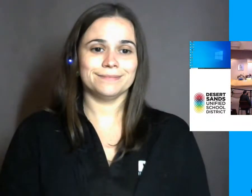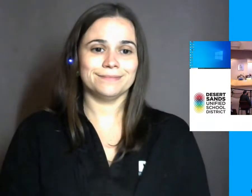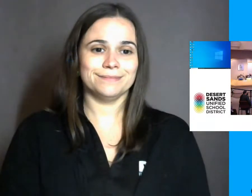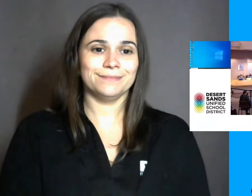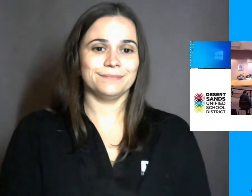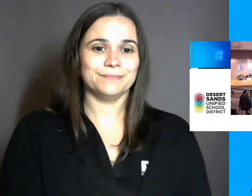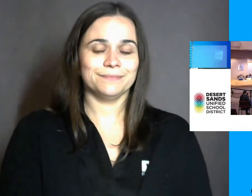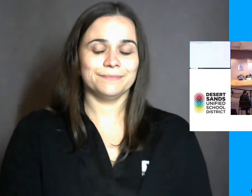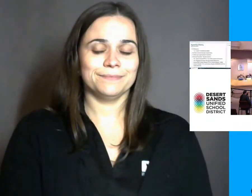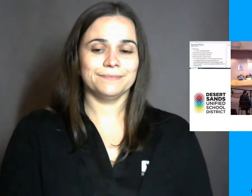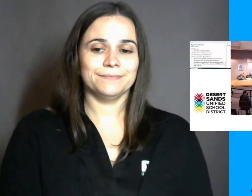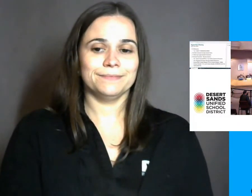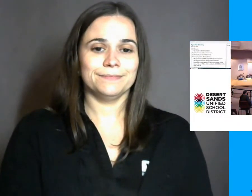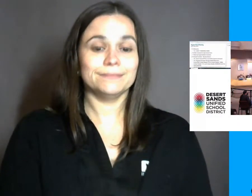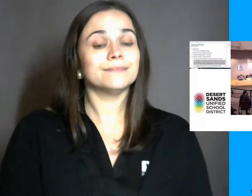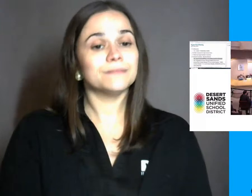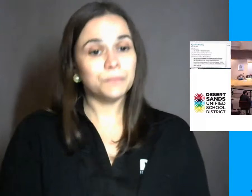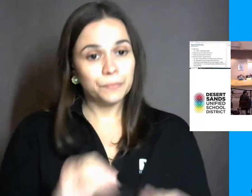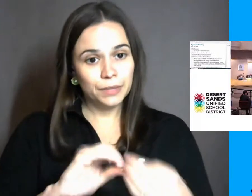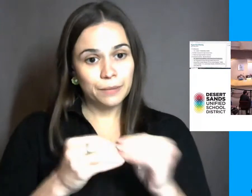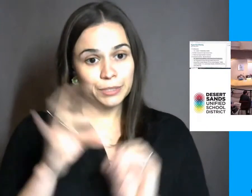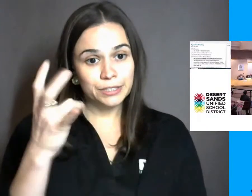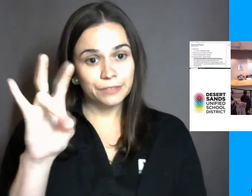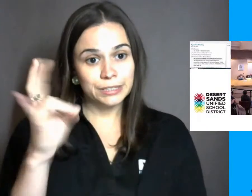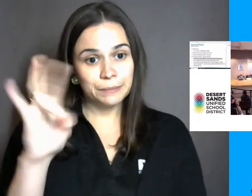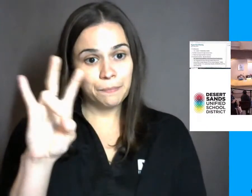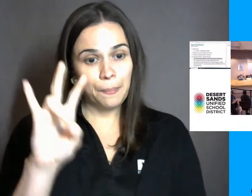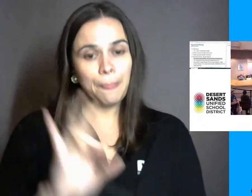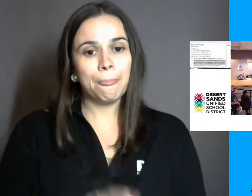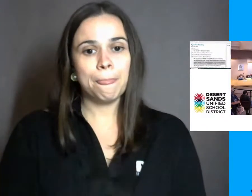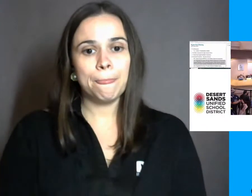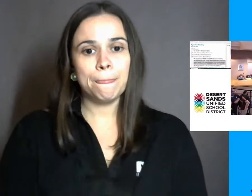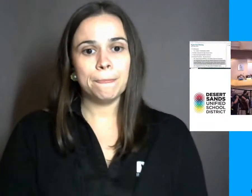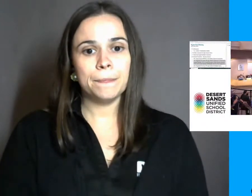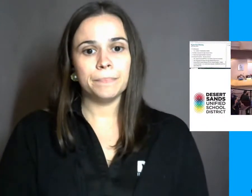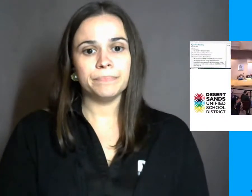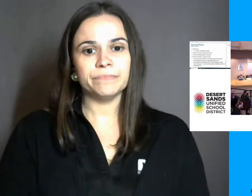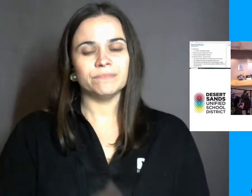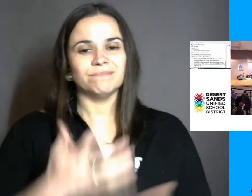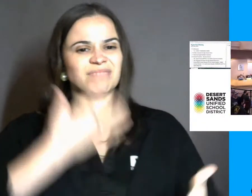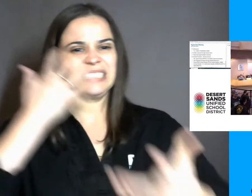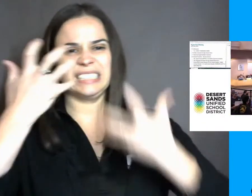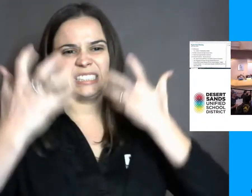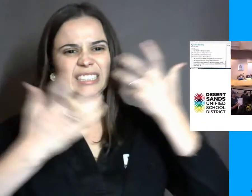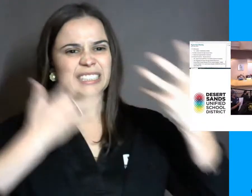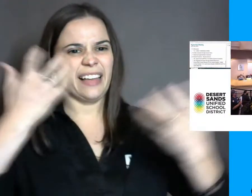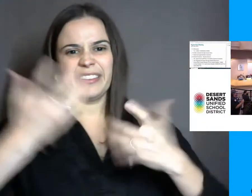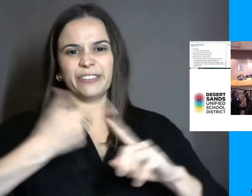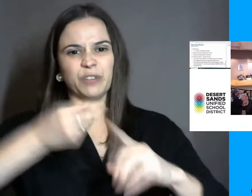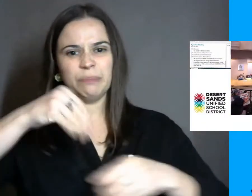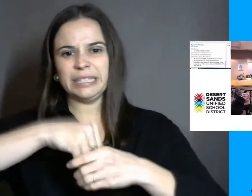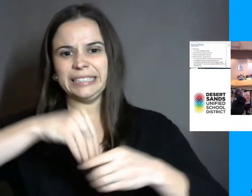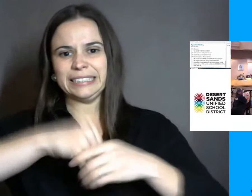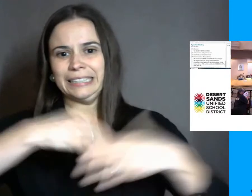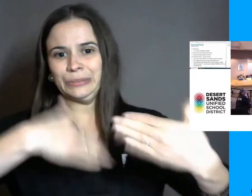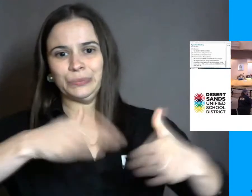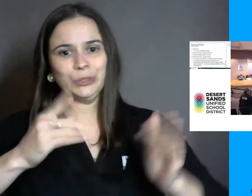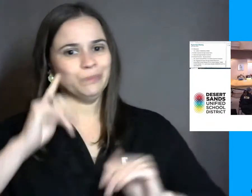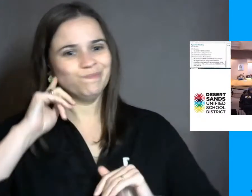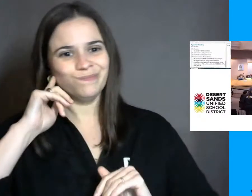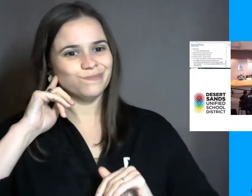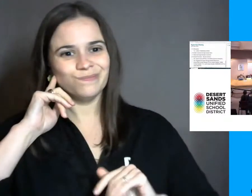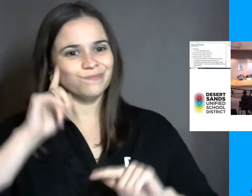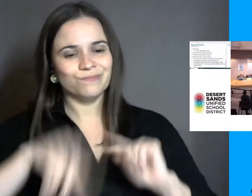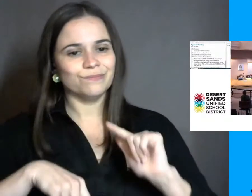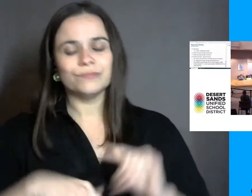Okay, item 17, board and superintendent comments. Mr. Alvarez, do you have